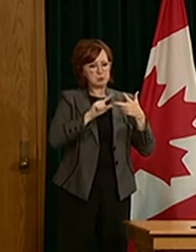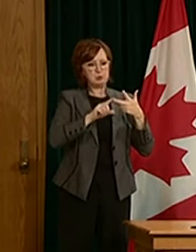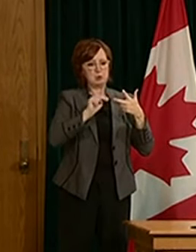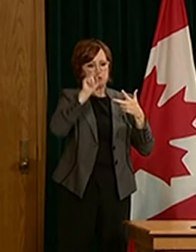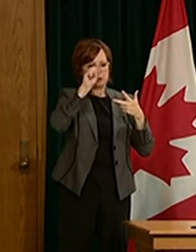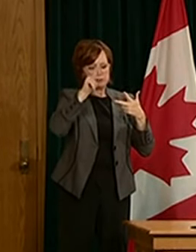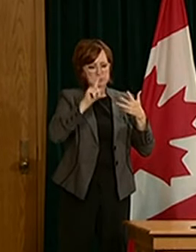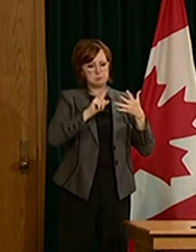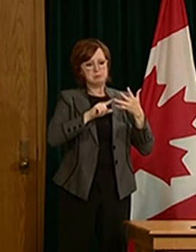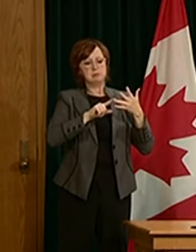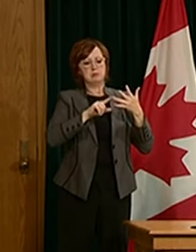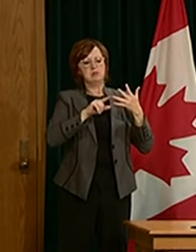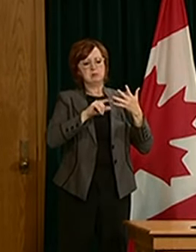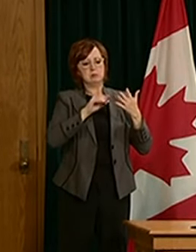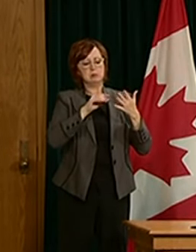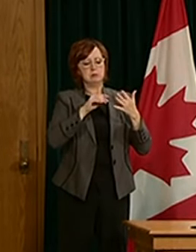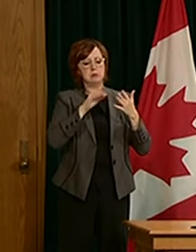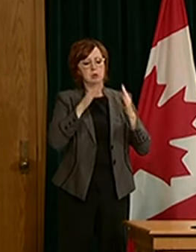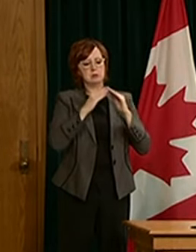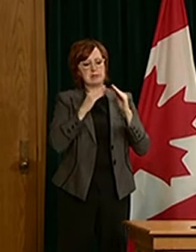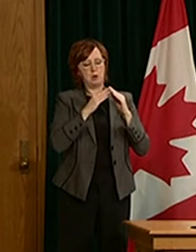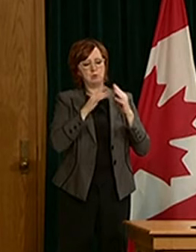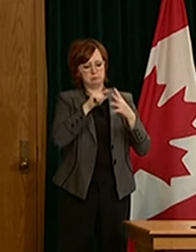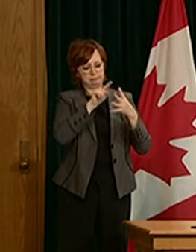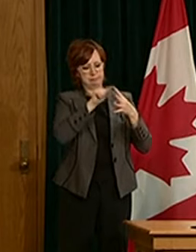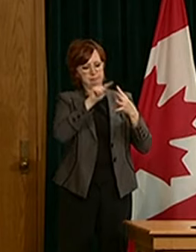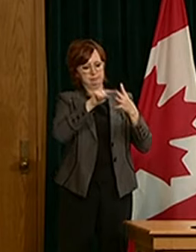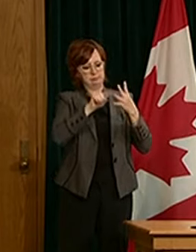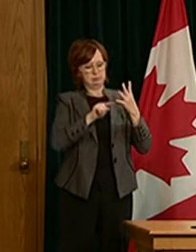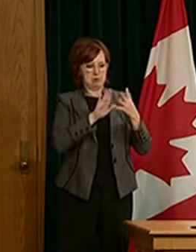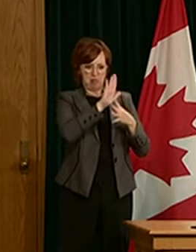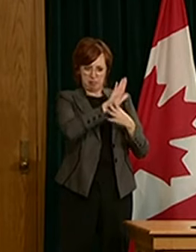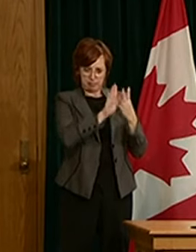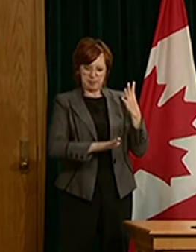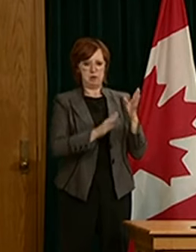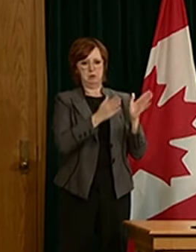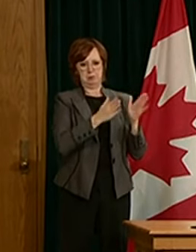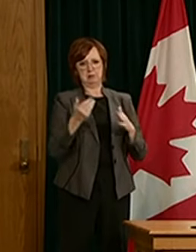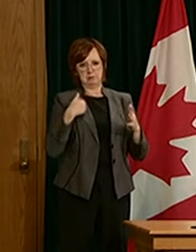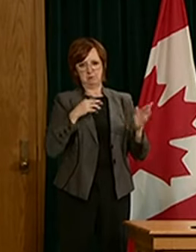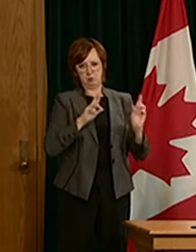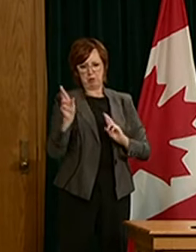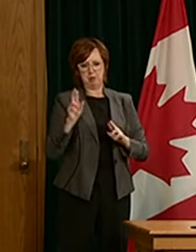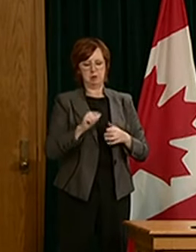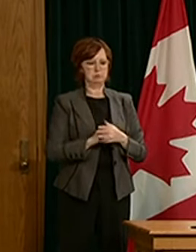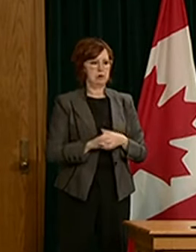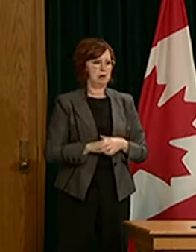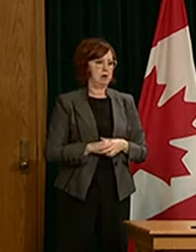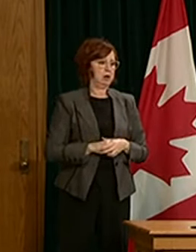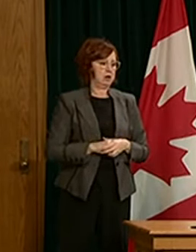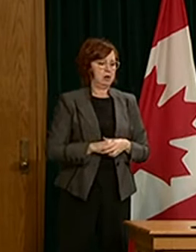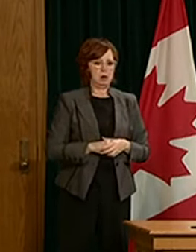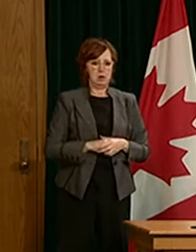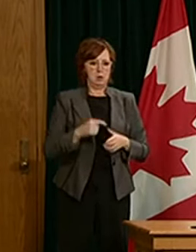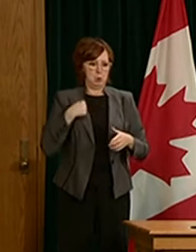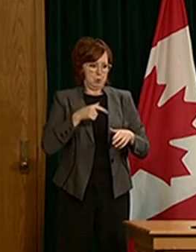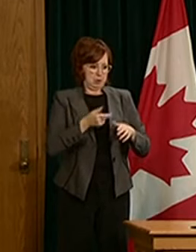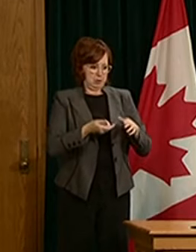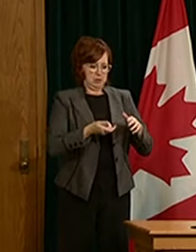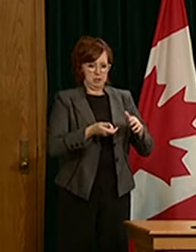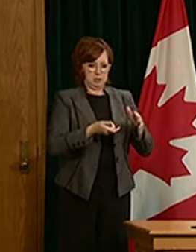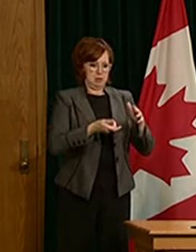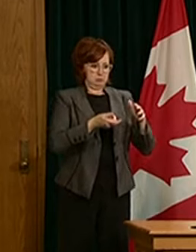northern health. We have identified a staged response to increased demand through a combination of mixed hospitals as